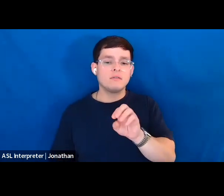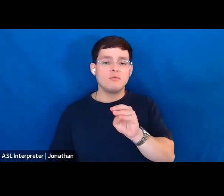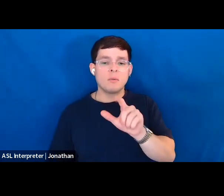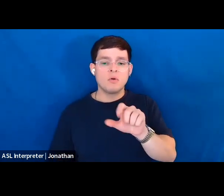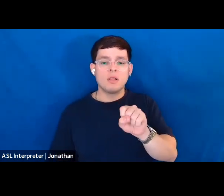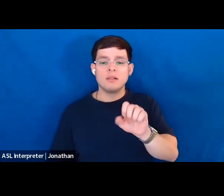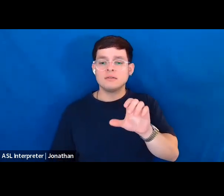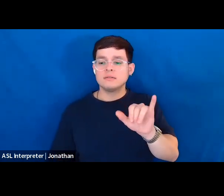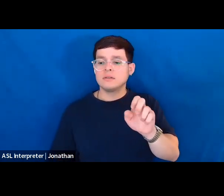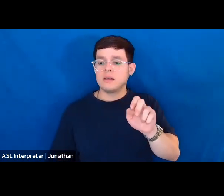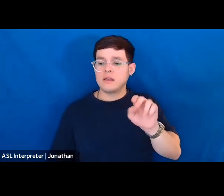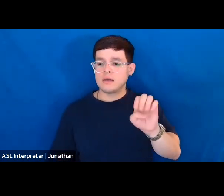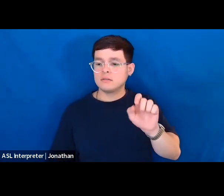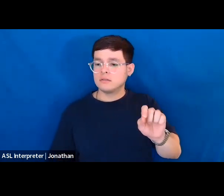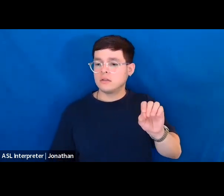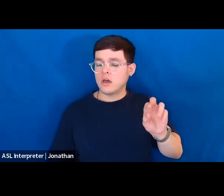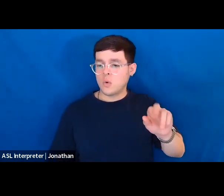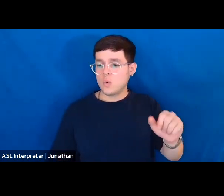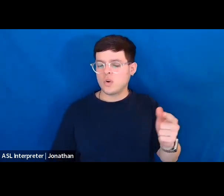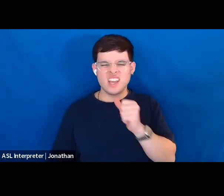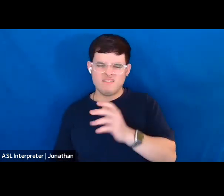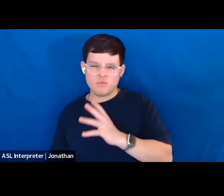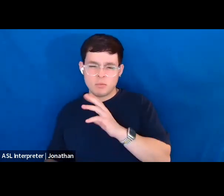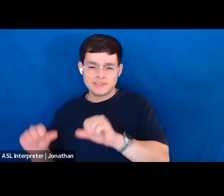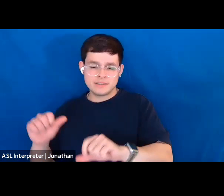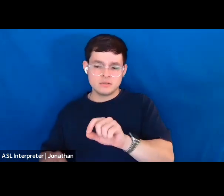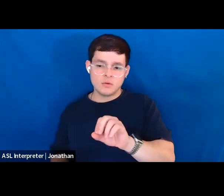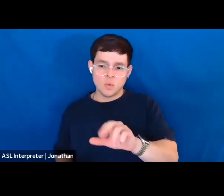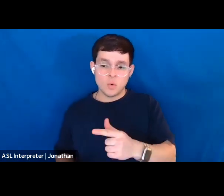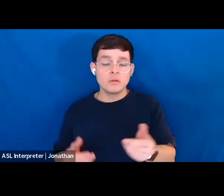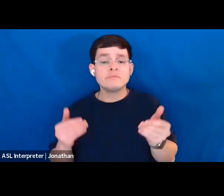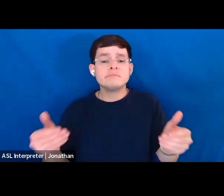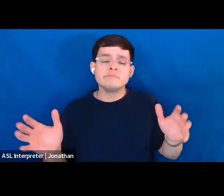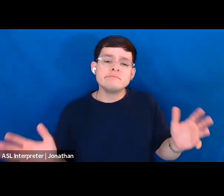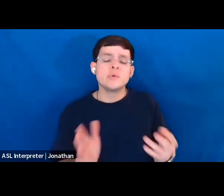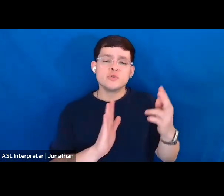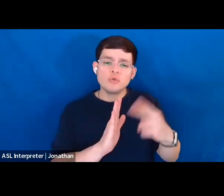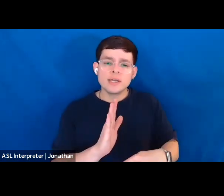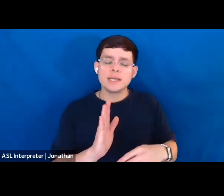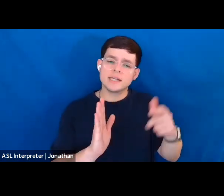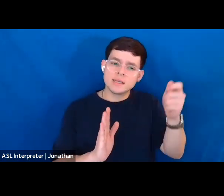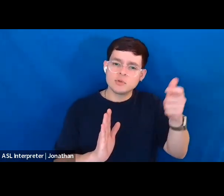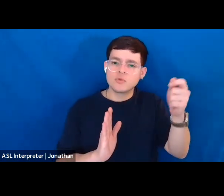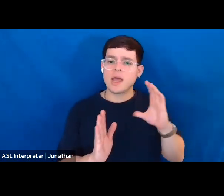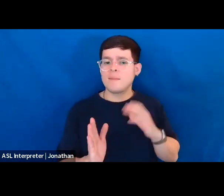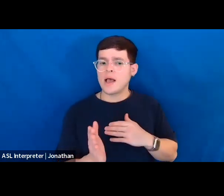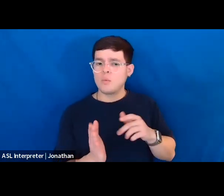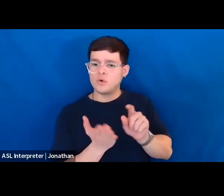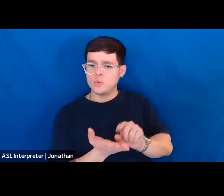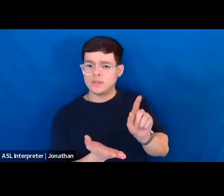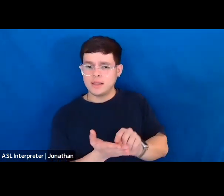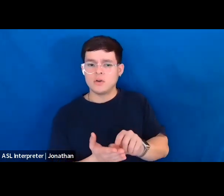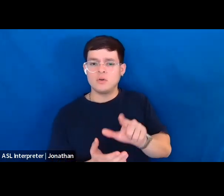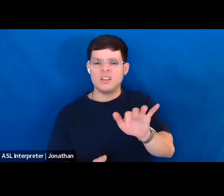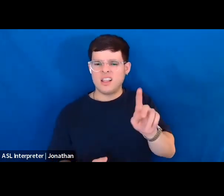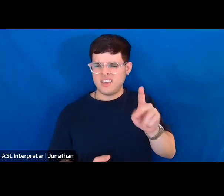informalscience.org. And we also encourage you to read and subscribe to our newsletter. Both of those links are ones that